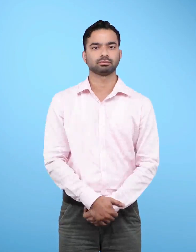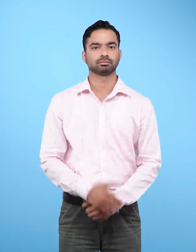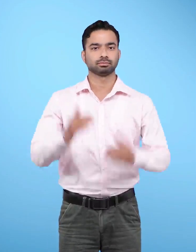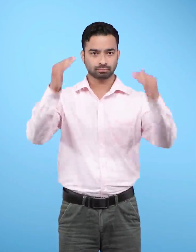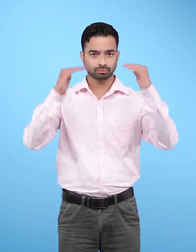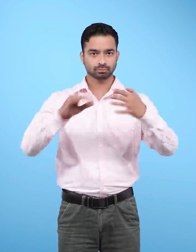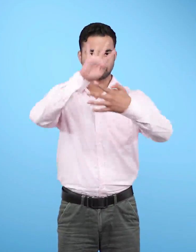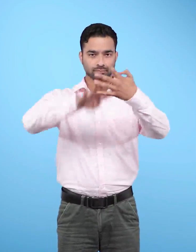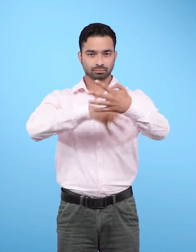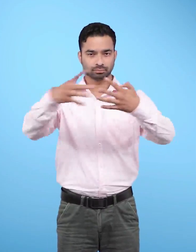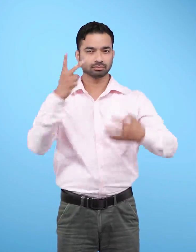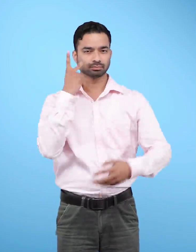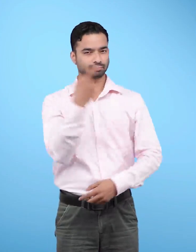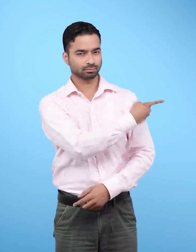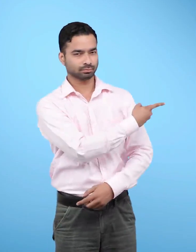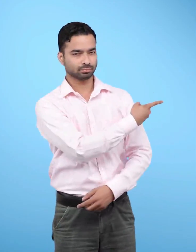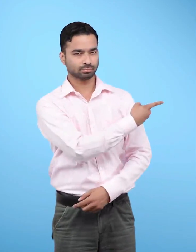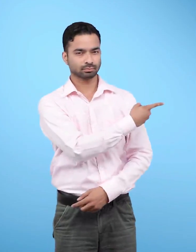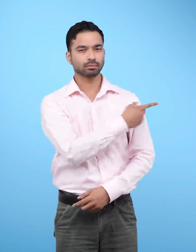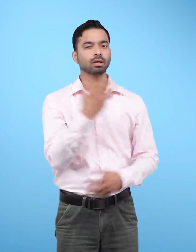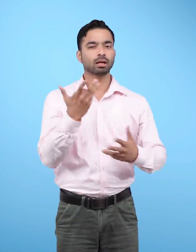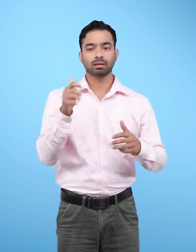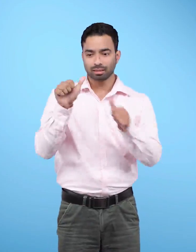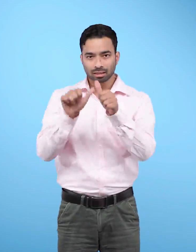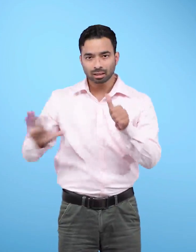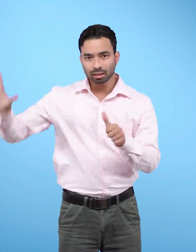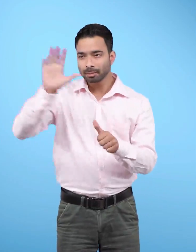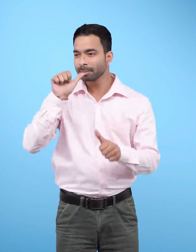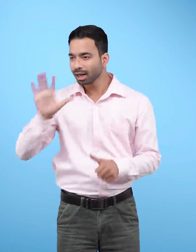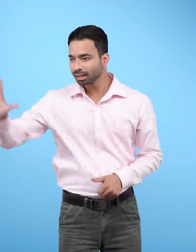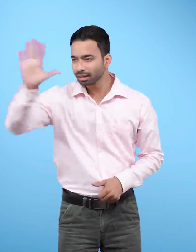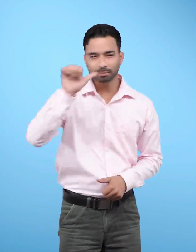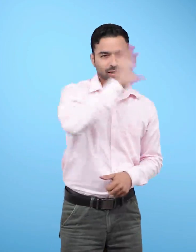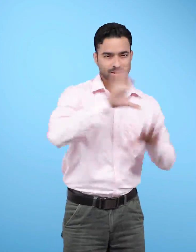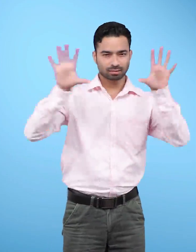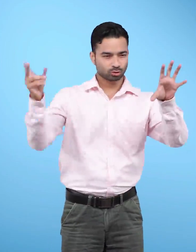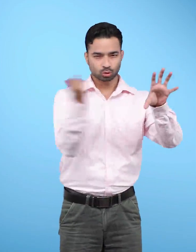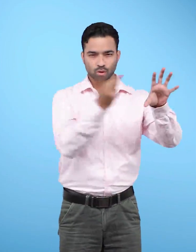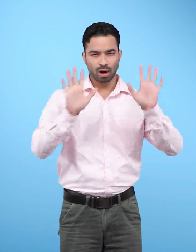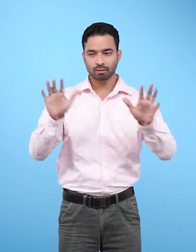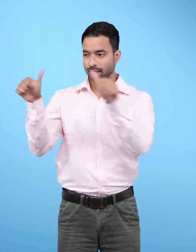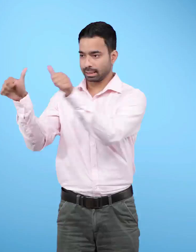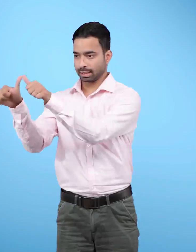On a square grid below this, we have the pictures of two lakes, A and B.